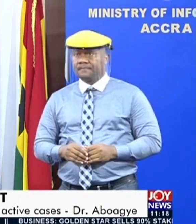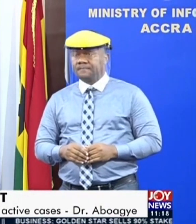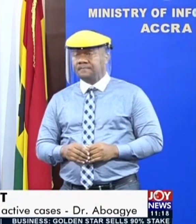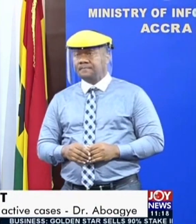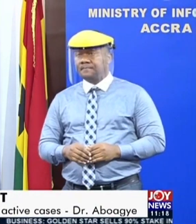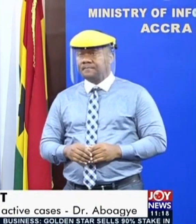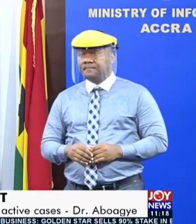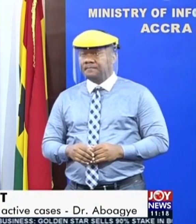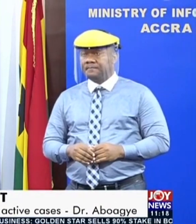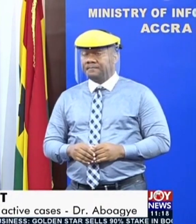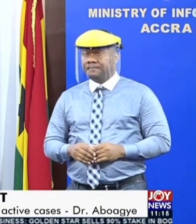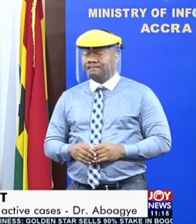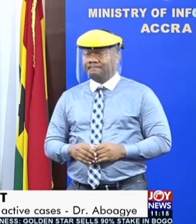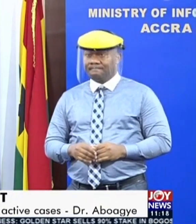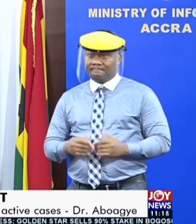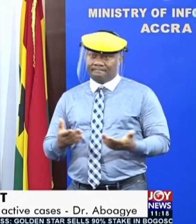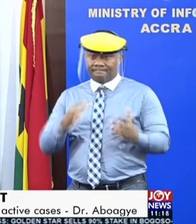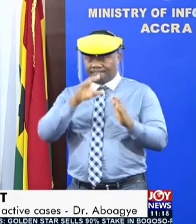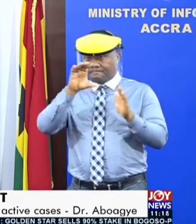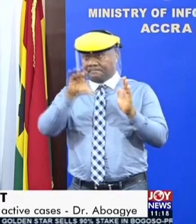This is just showing you the